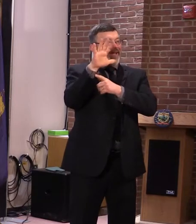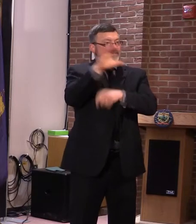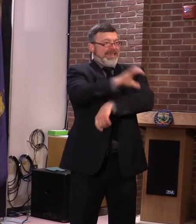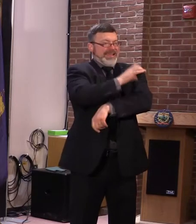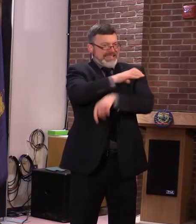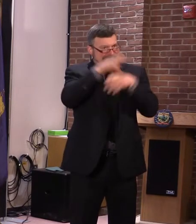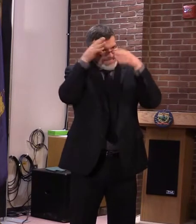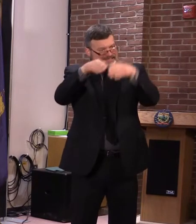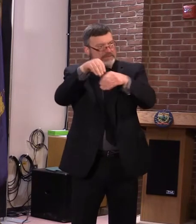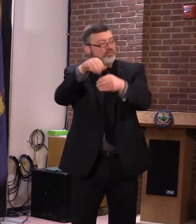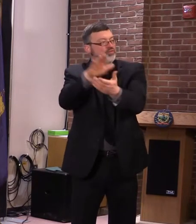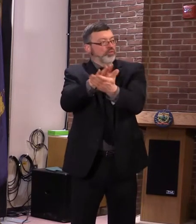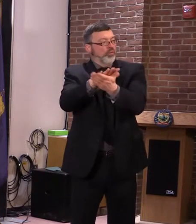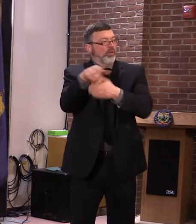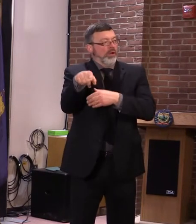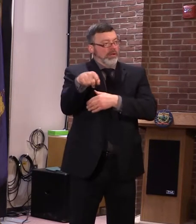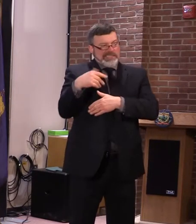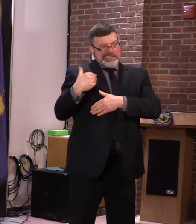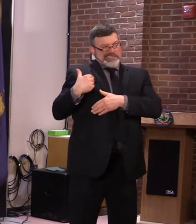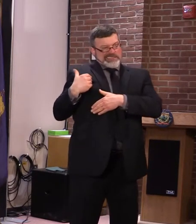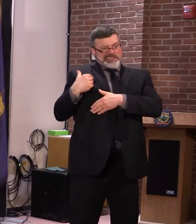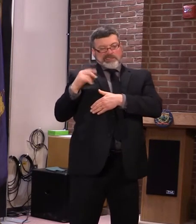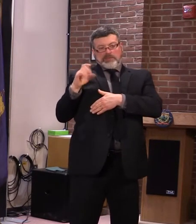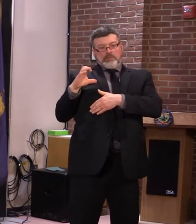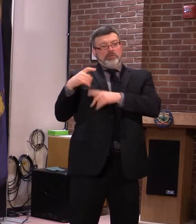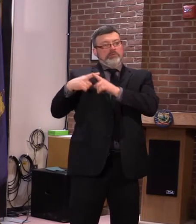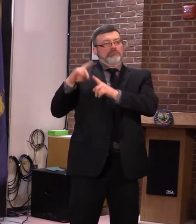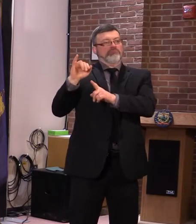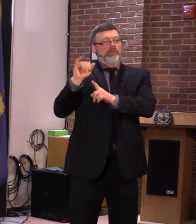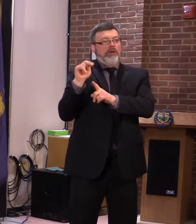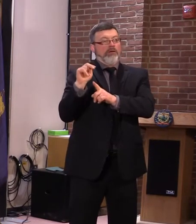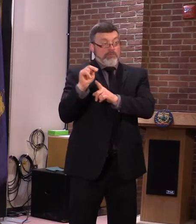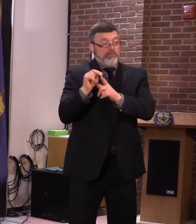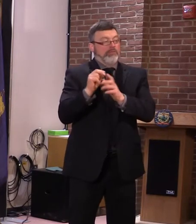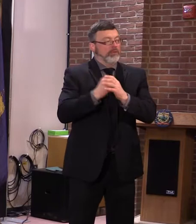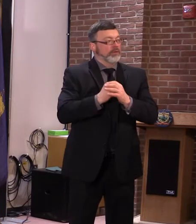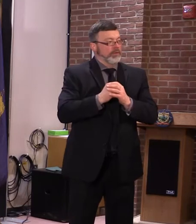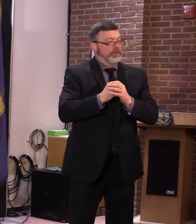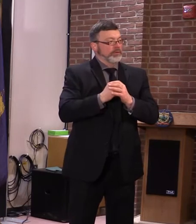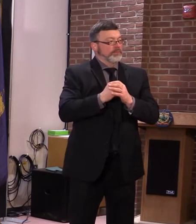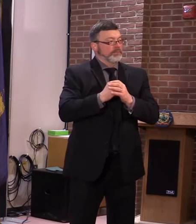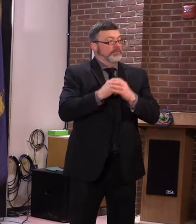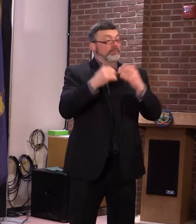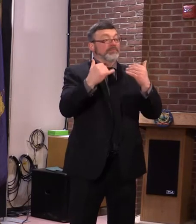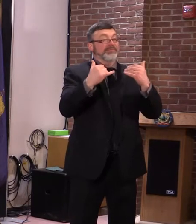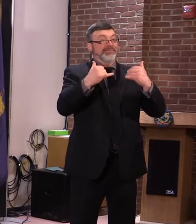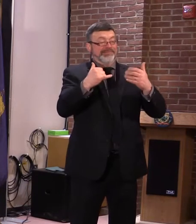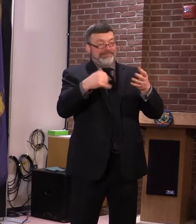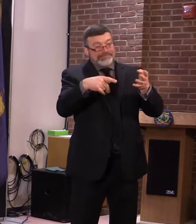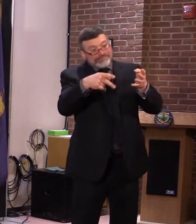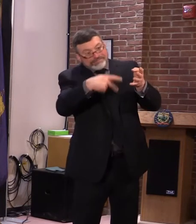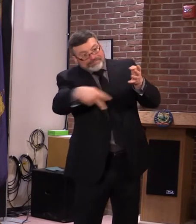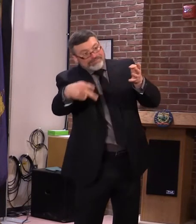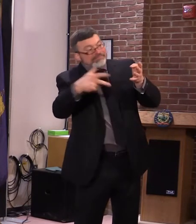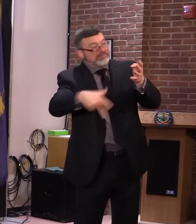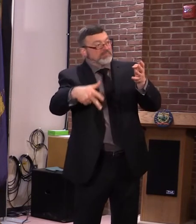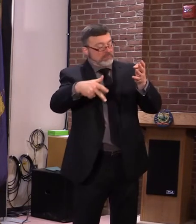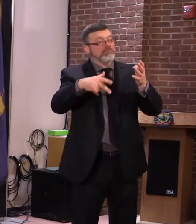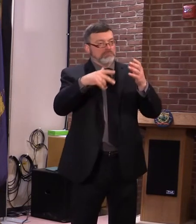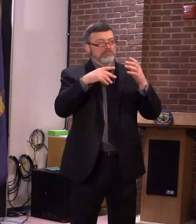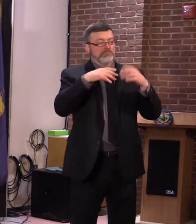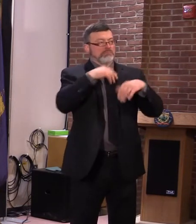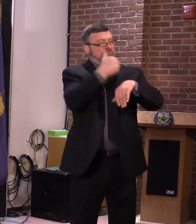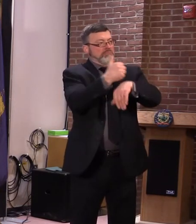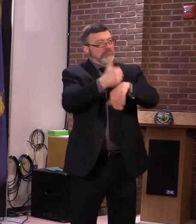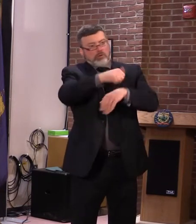January, and 38 clinics scheduled in schools between now and early February. In addition, we